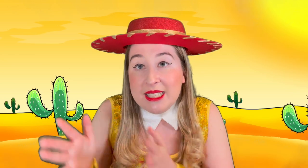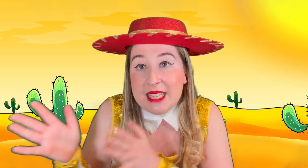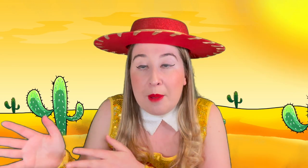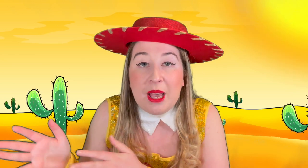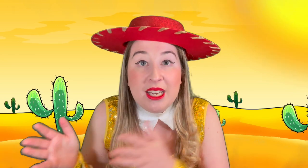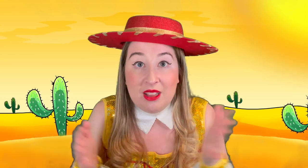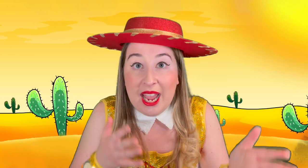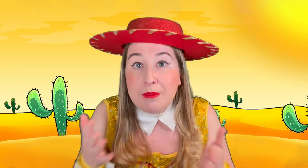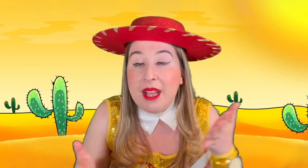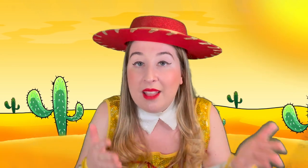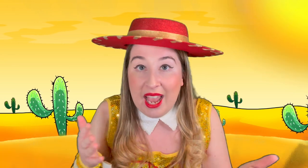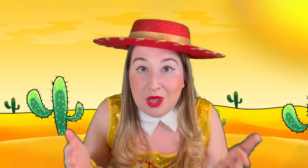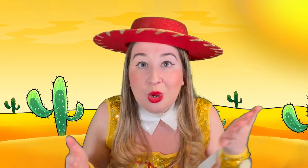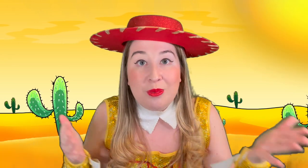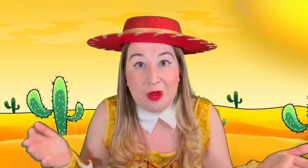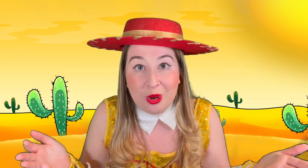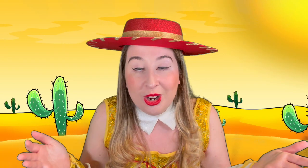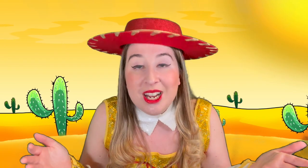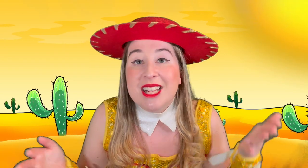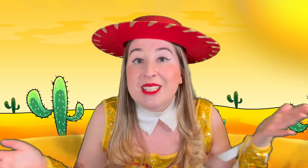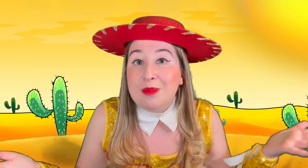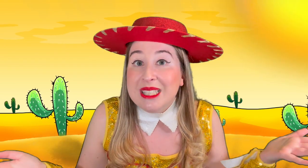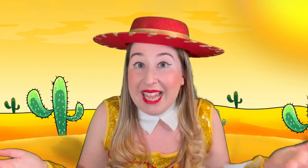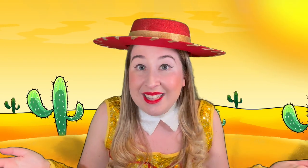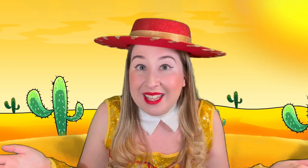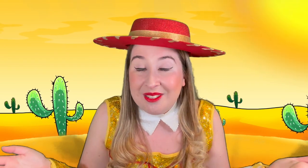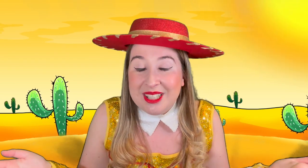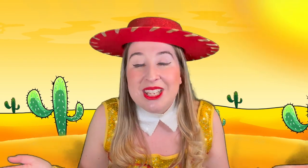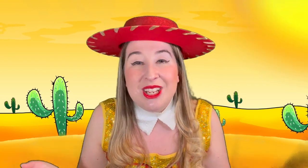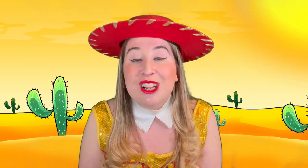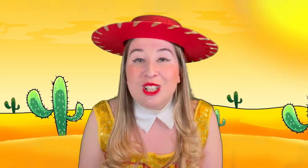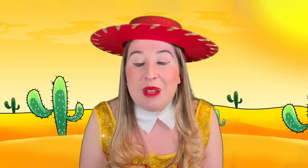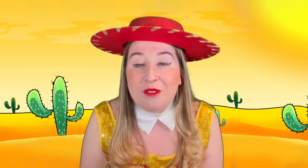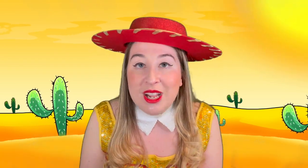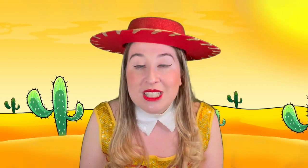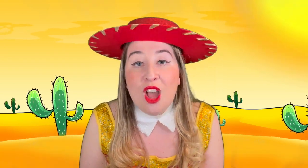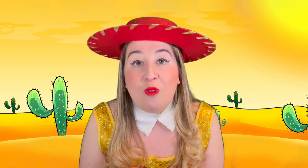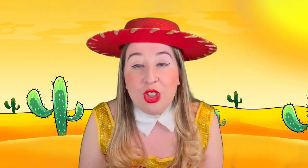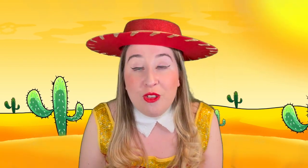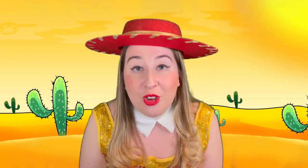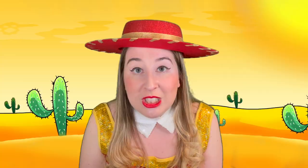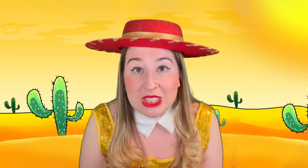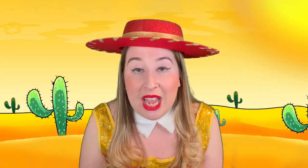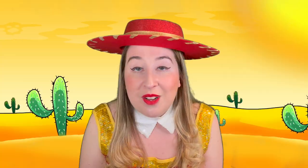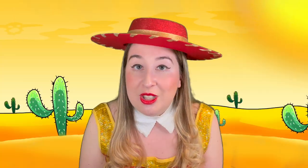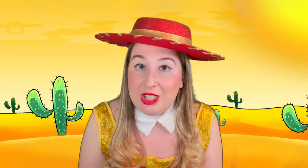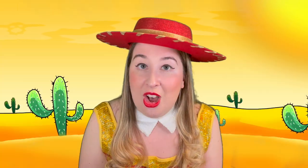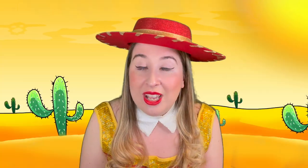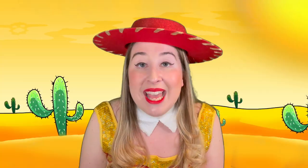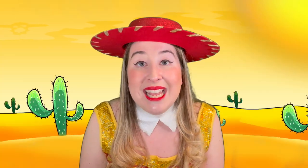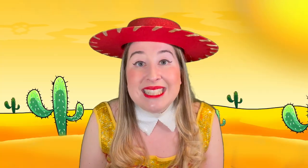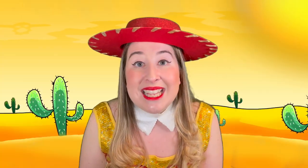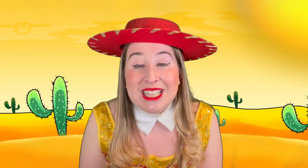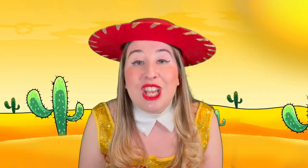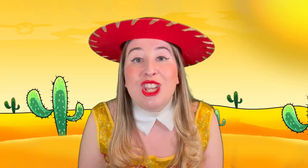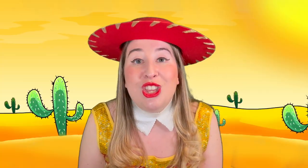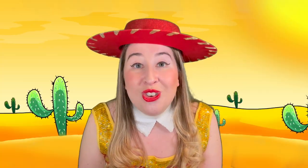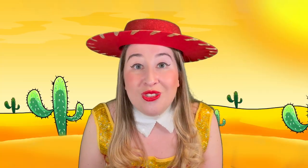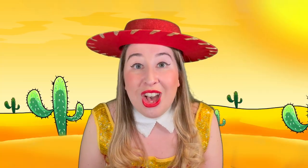step, kind of line by line, word by word, some sign language. So my friends, for the first line of the song, it says, "You've got